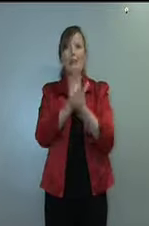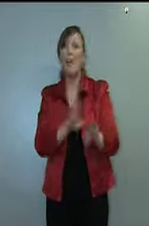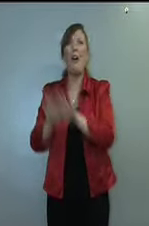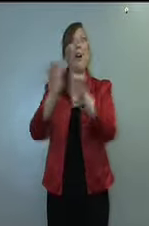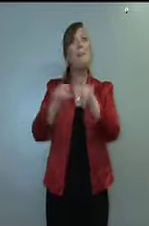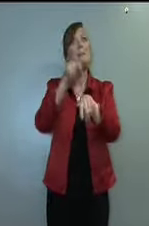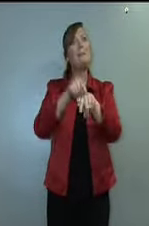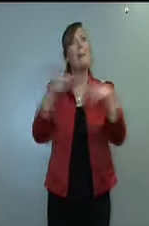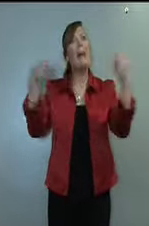for venues.